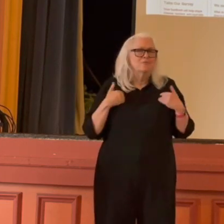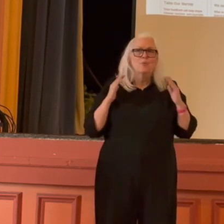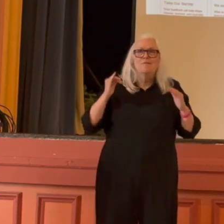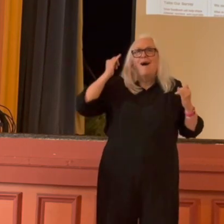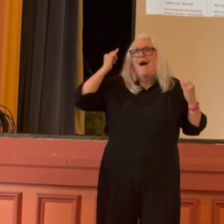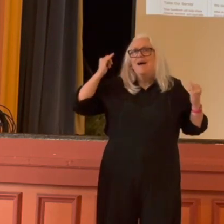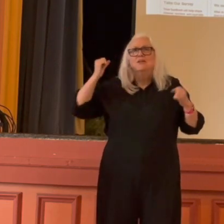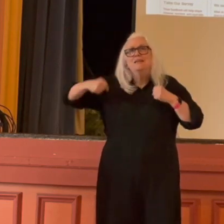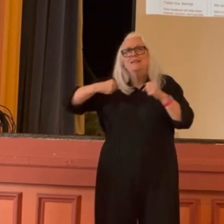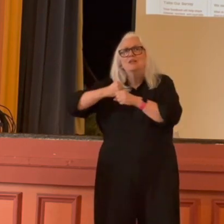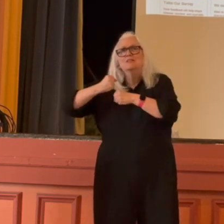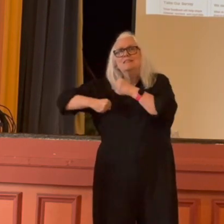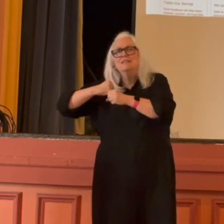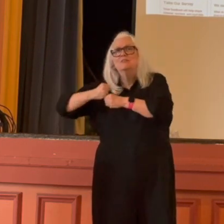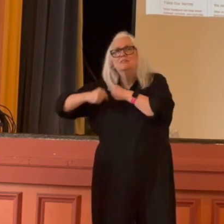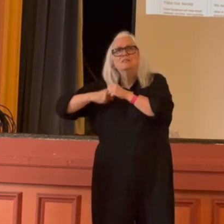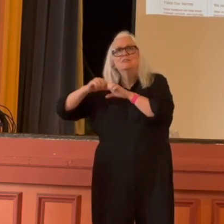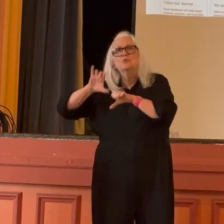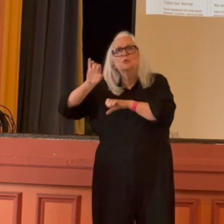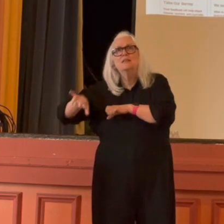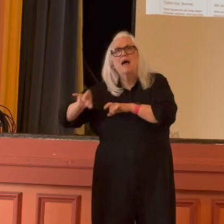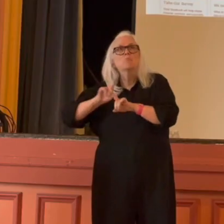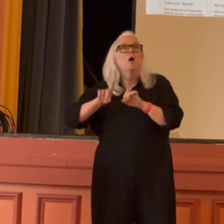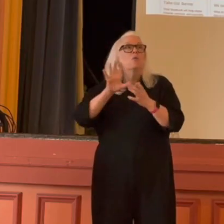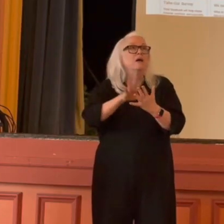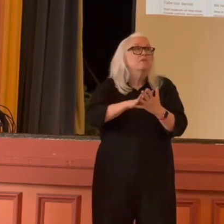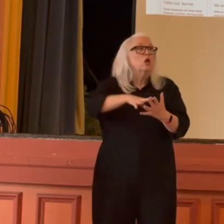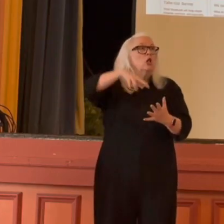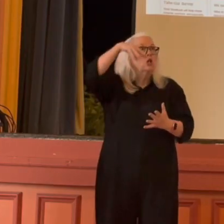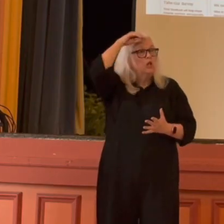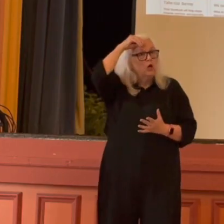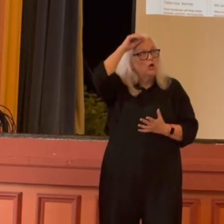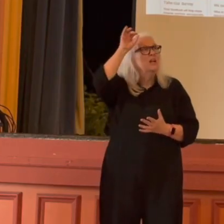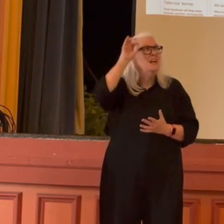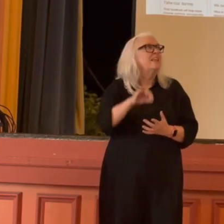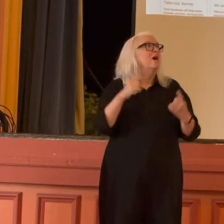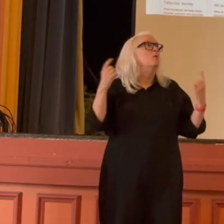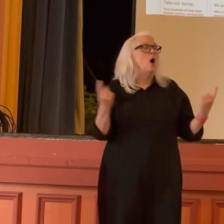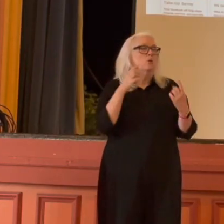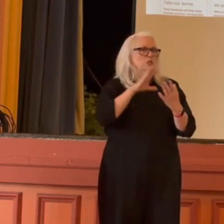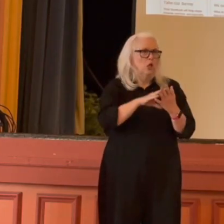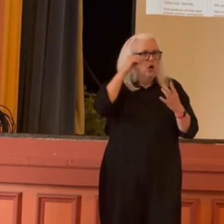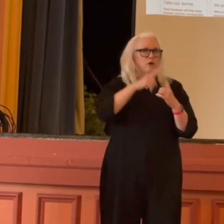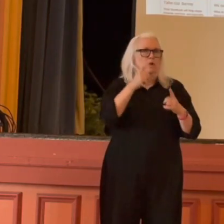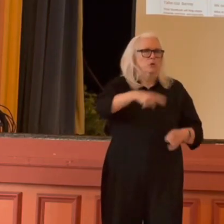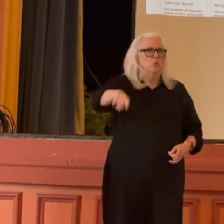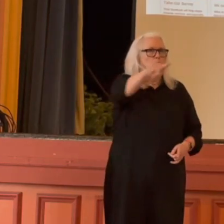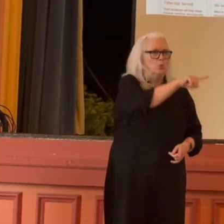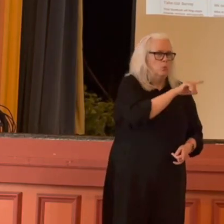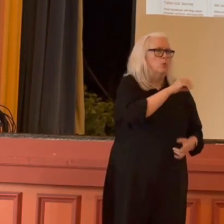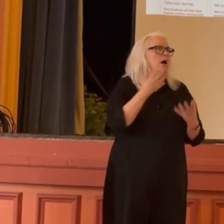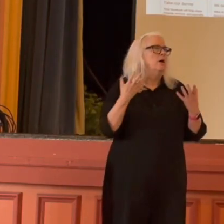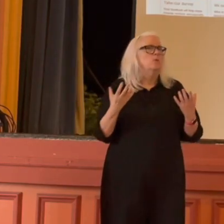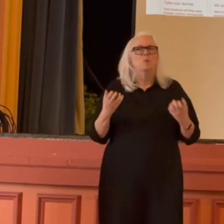this. And the one thing that we've learned in doing this for so many years is that we always learn from you. And we want to make sure